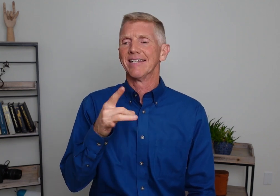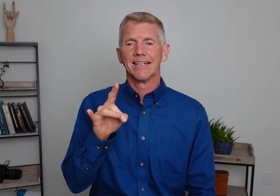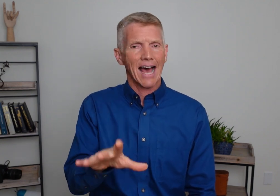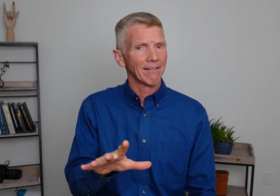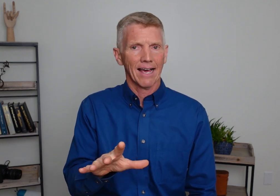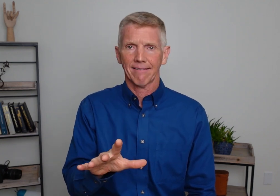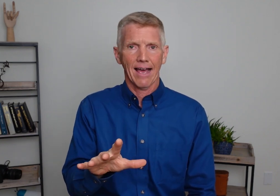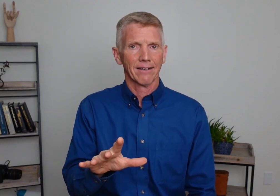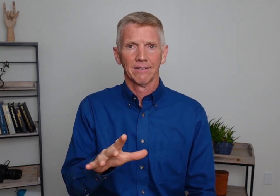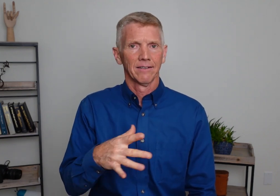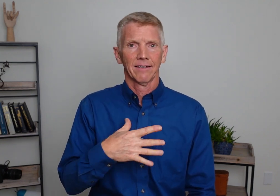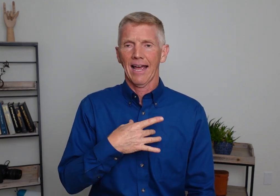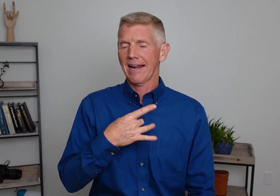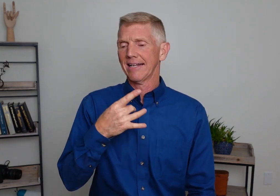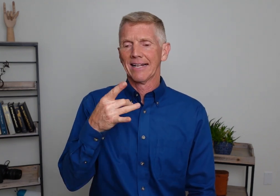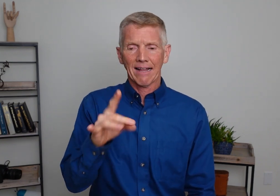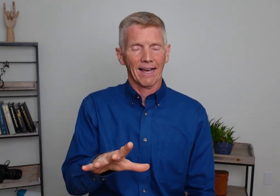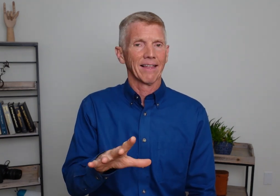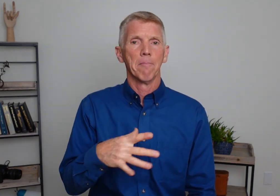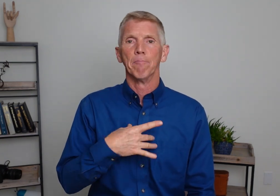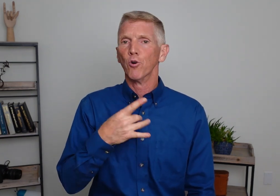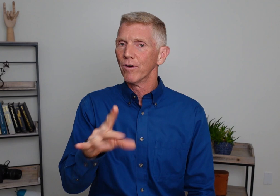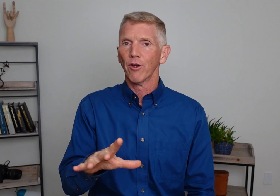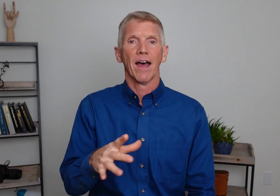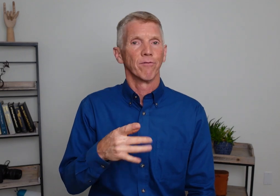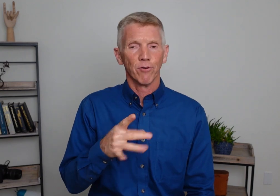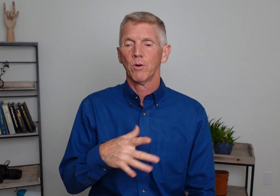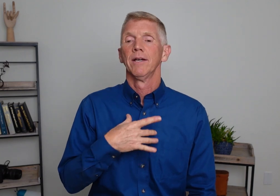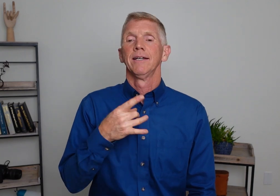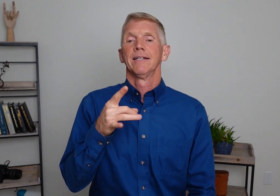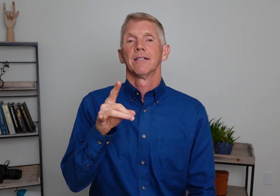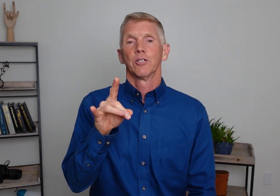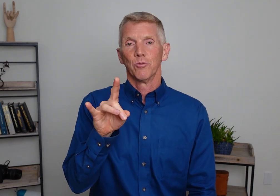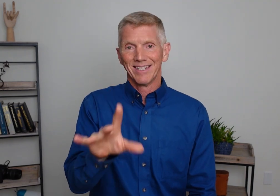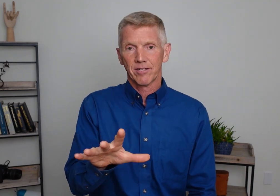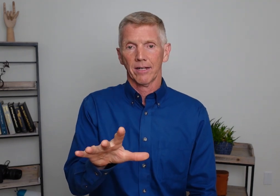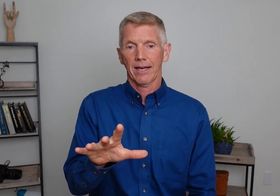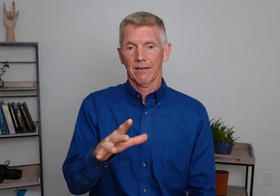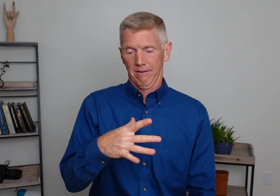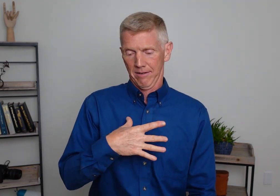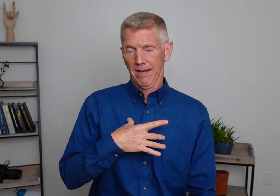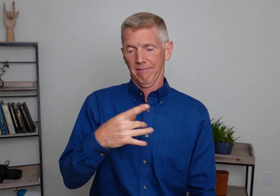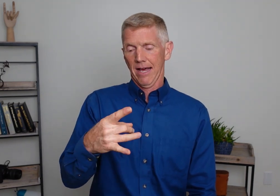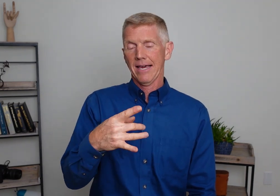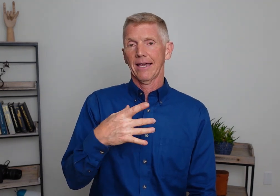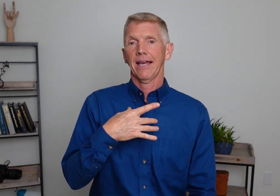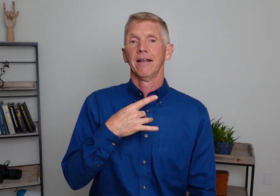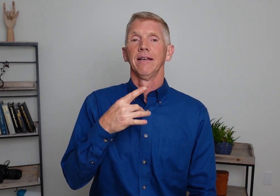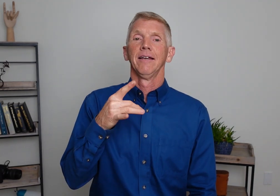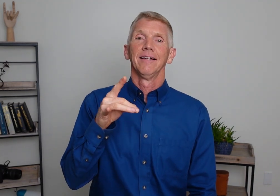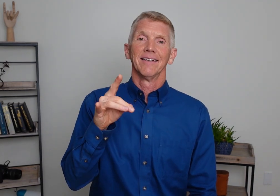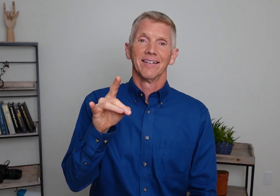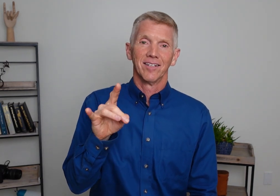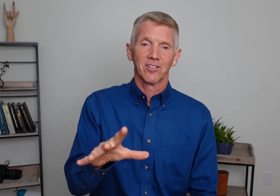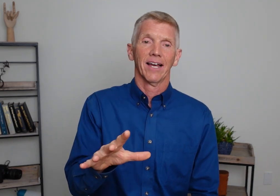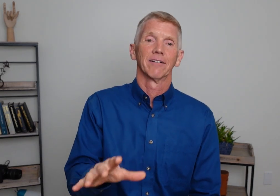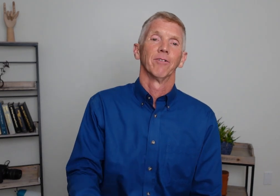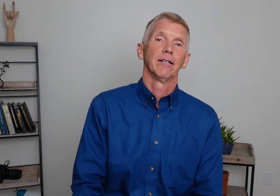did not like that. Okay. I did not like that movie or that food to dislike. Okay. Like and dislike. All right.